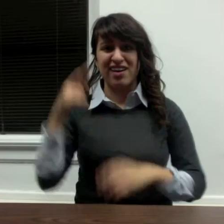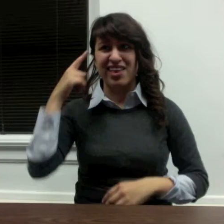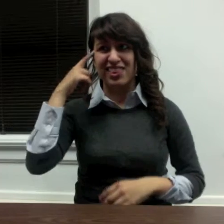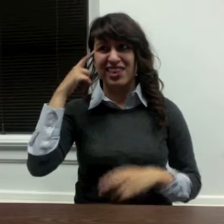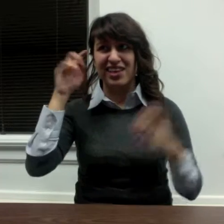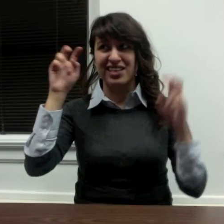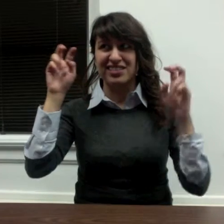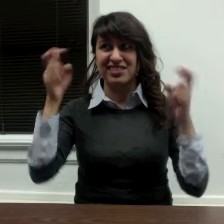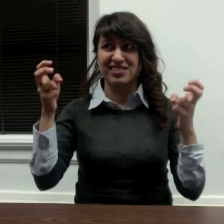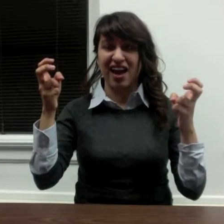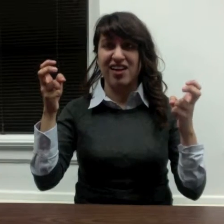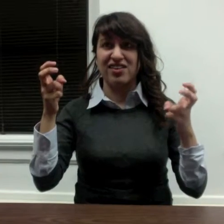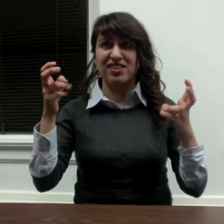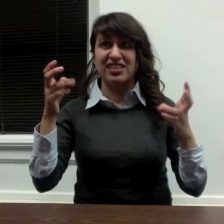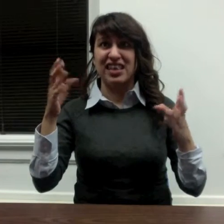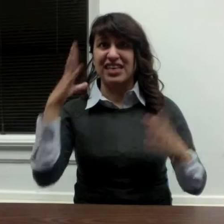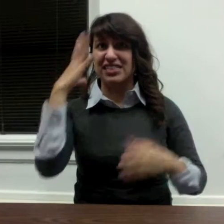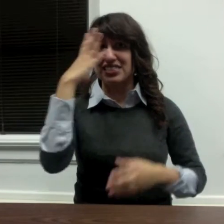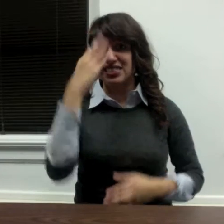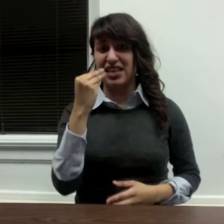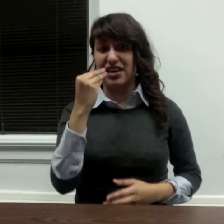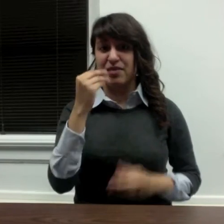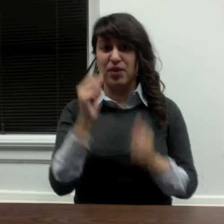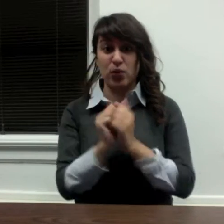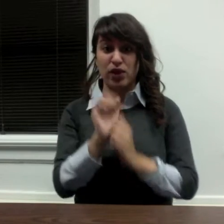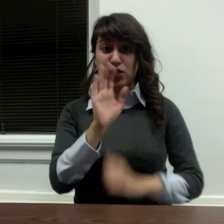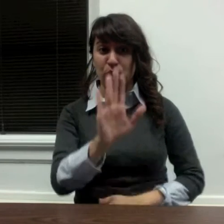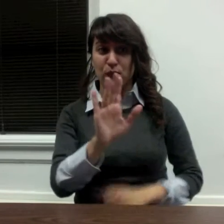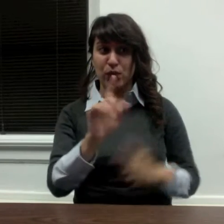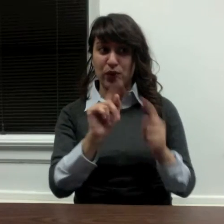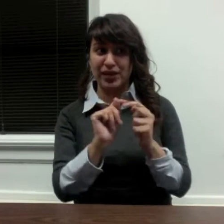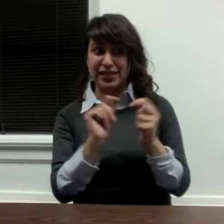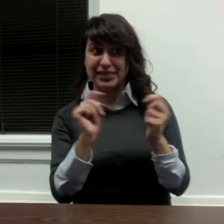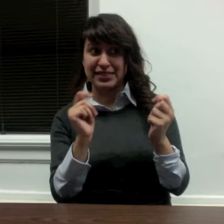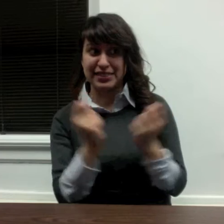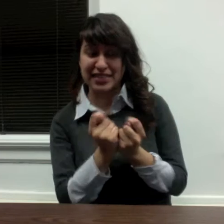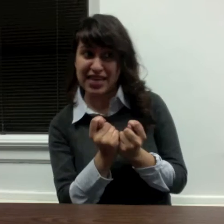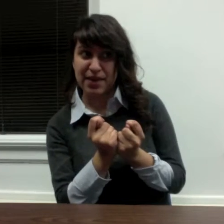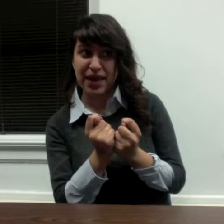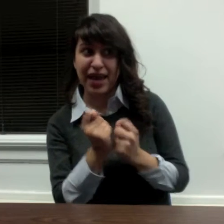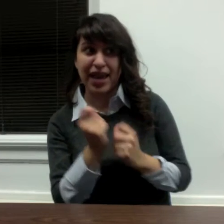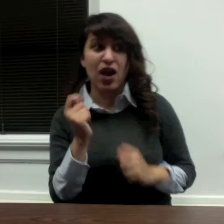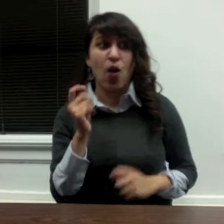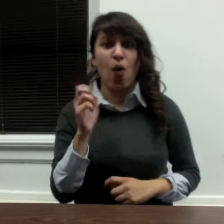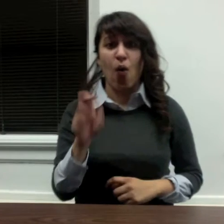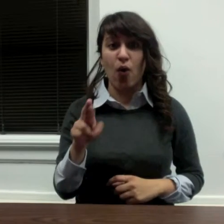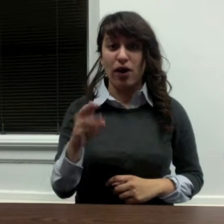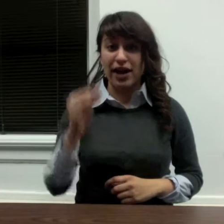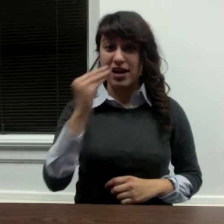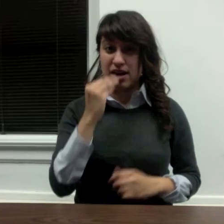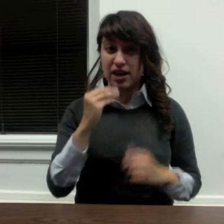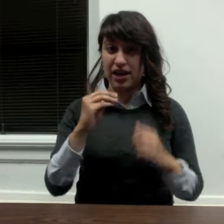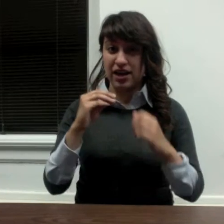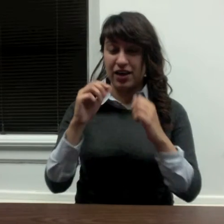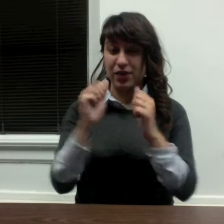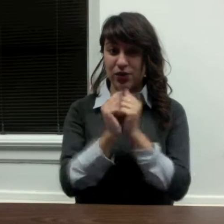your teammate and eating with your client or something. That sounds fascinating.